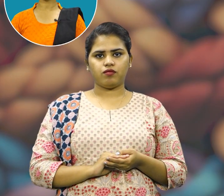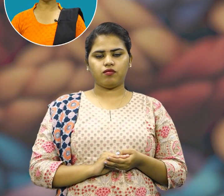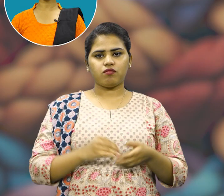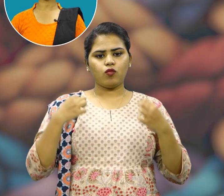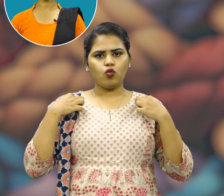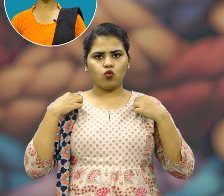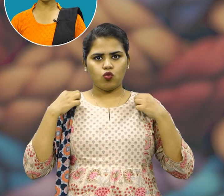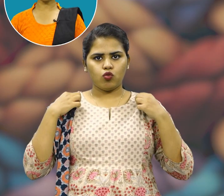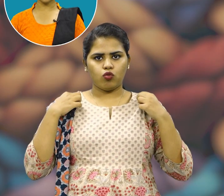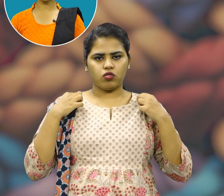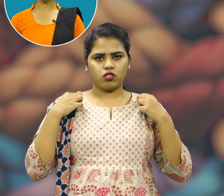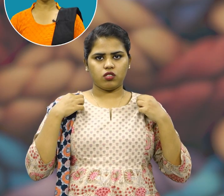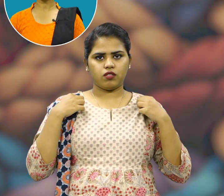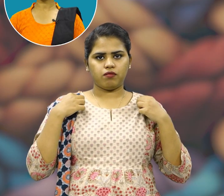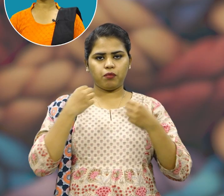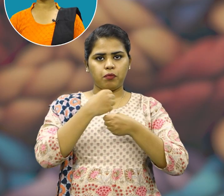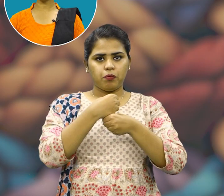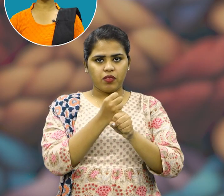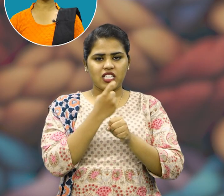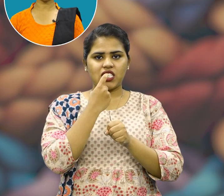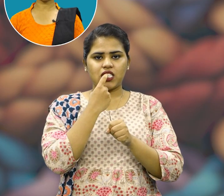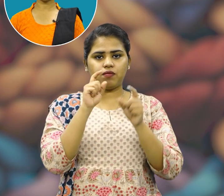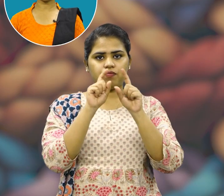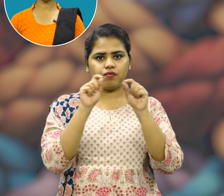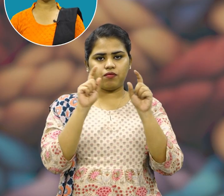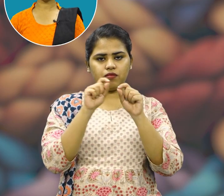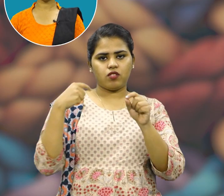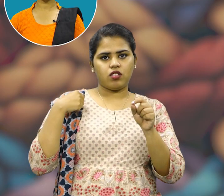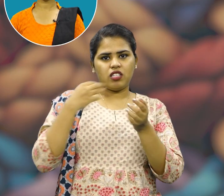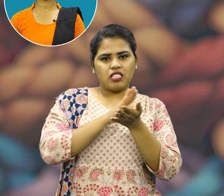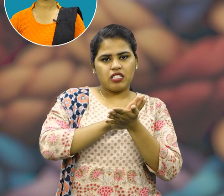Fabric obtained from silk fiber was very costly,